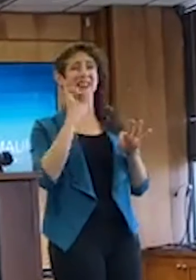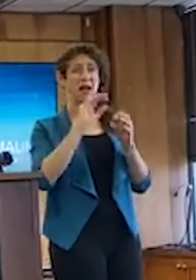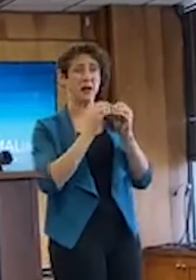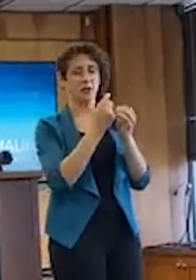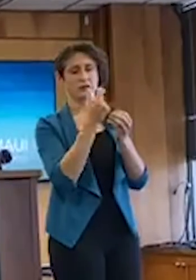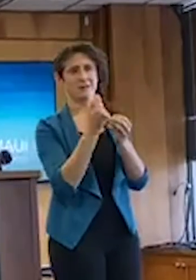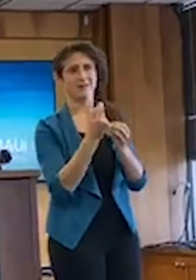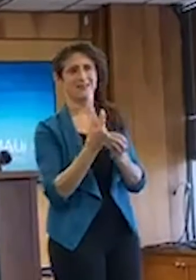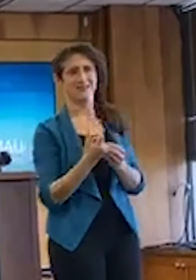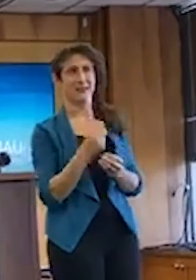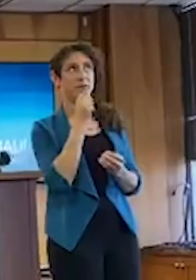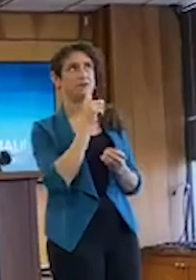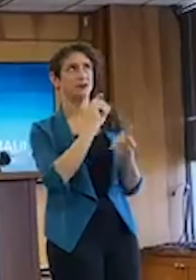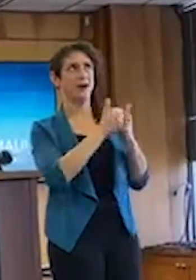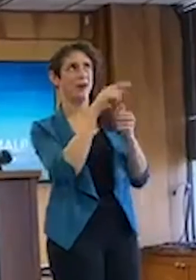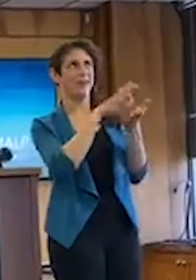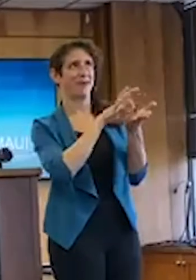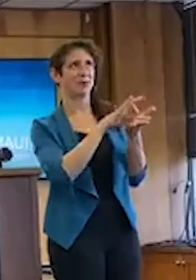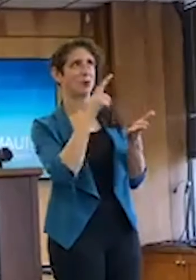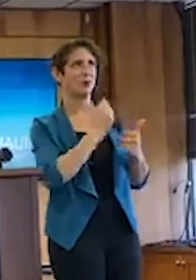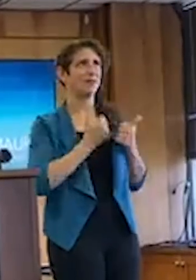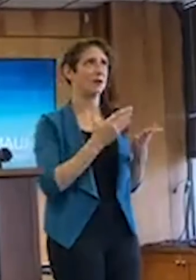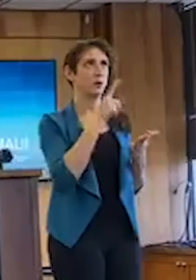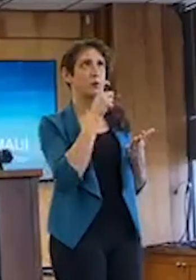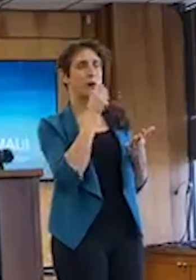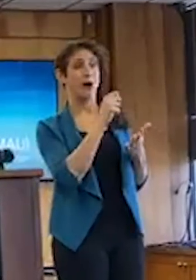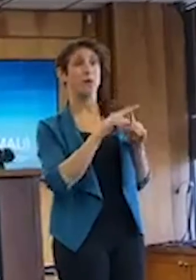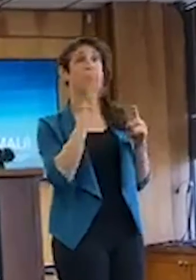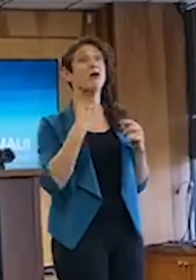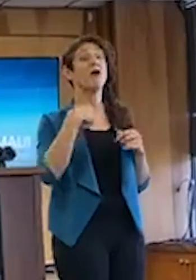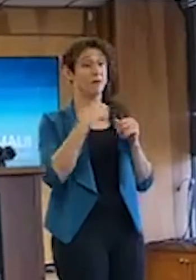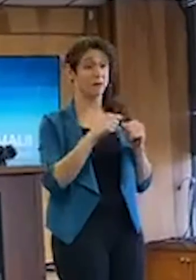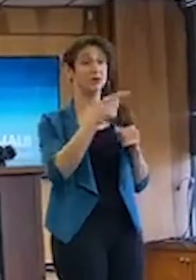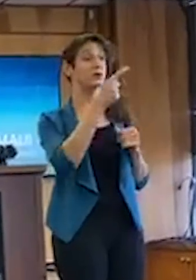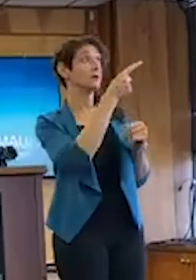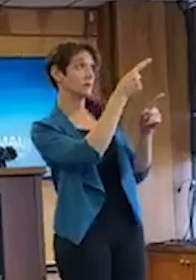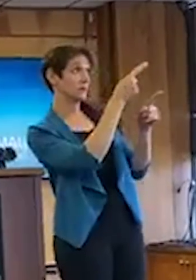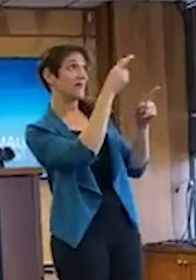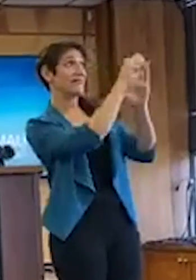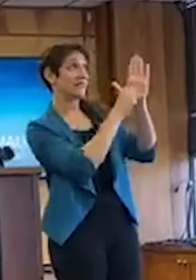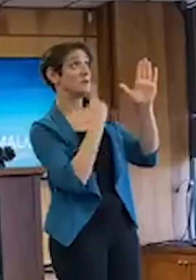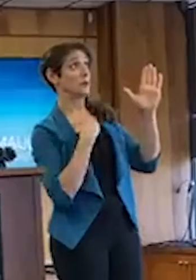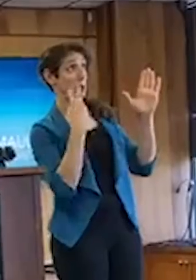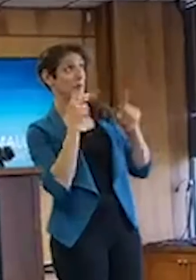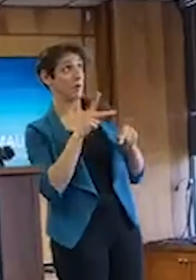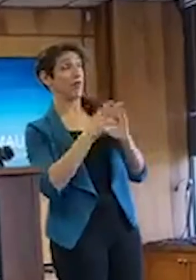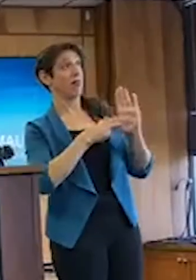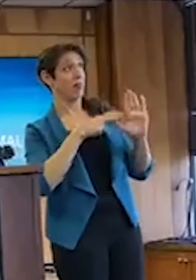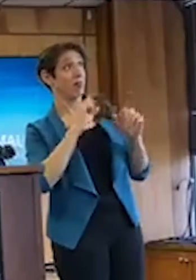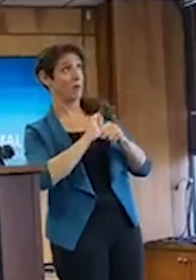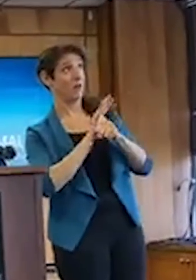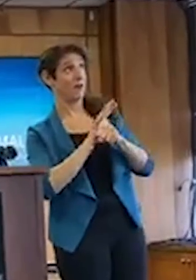not sure how the state makes their count. I know at one point we were at 12, and if we do the math,